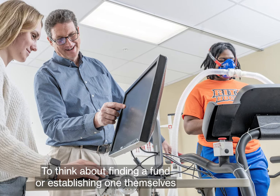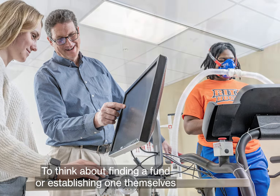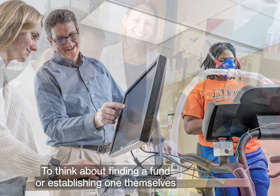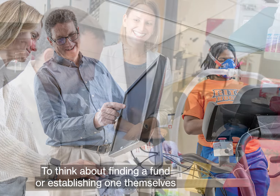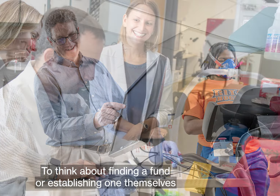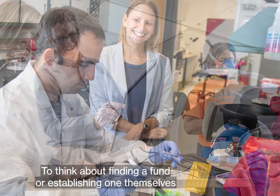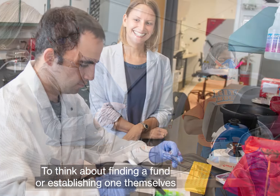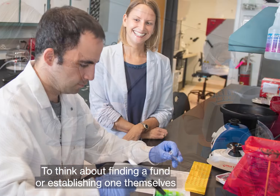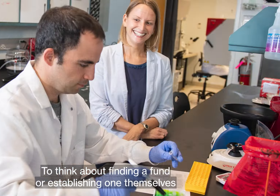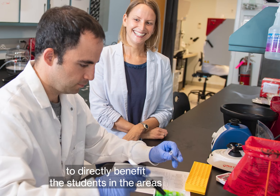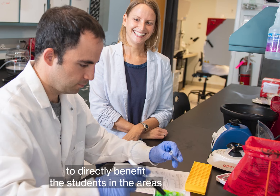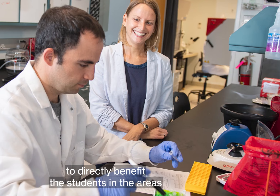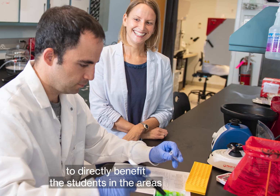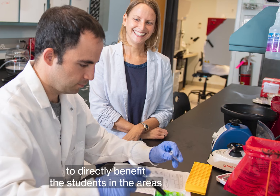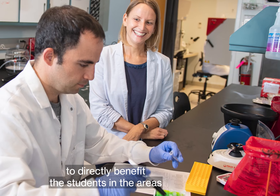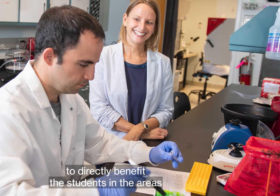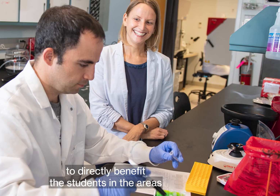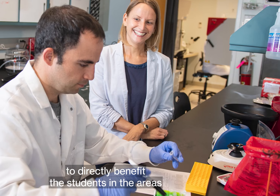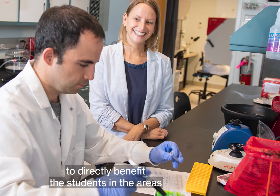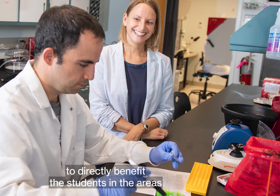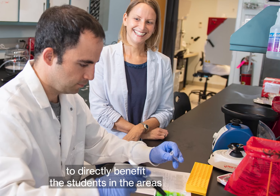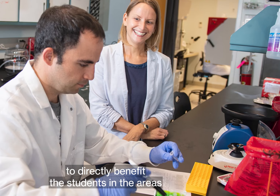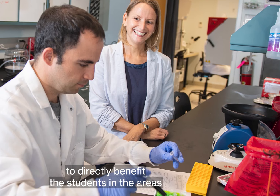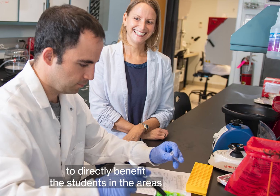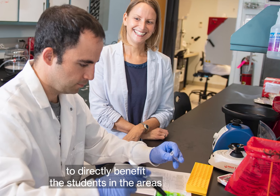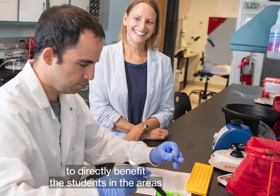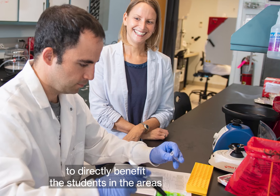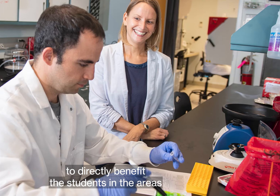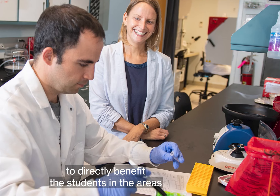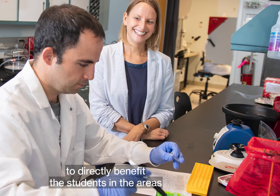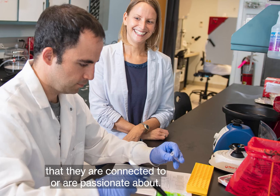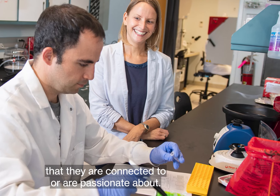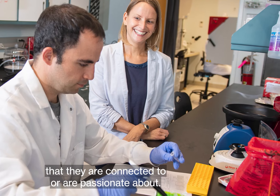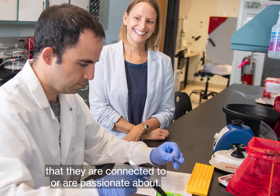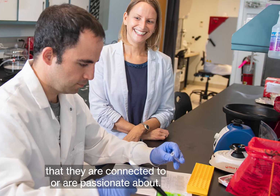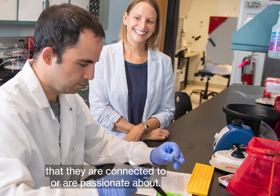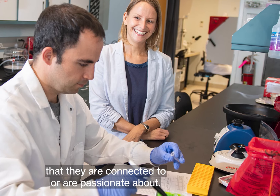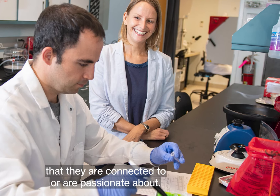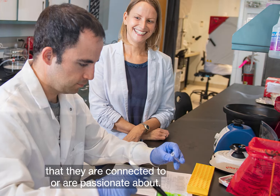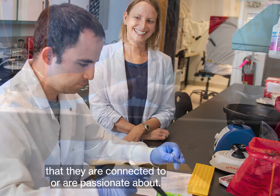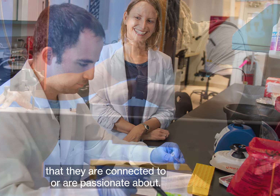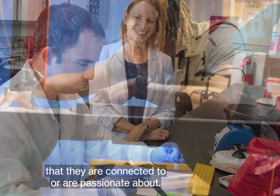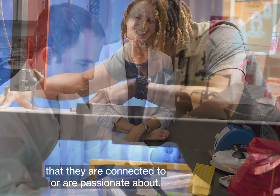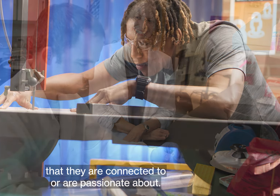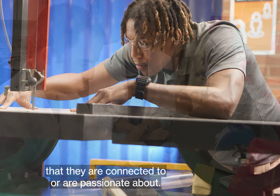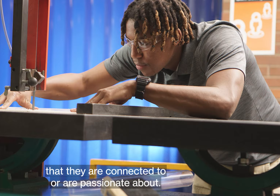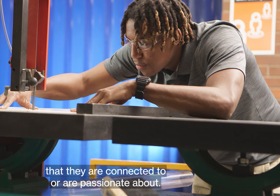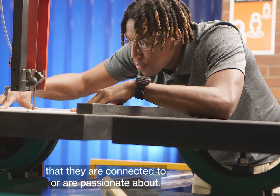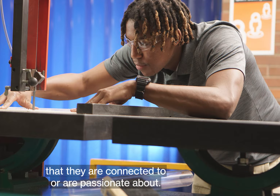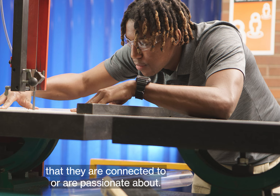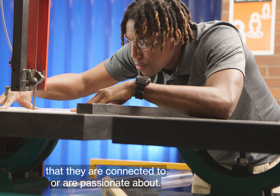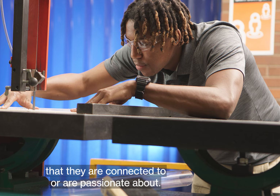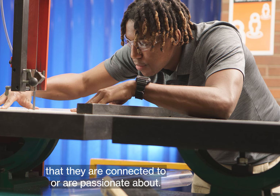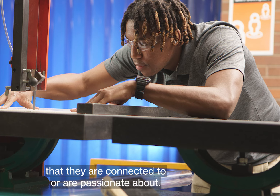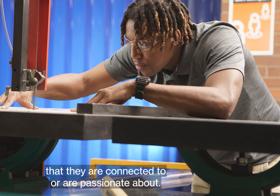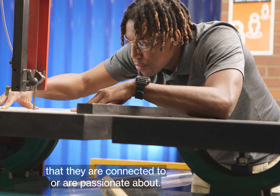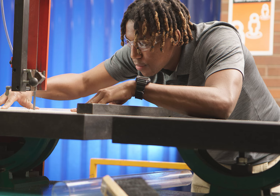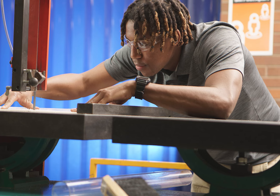one themselves to directly benefit the students in the areas that they are connected to or are passionate about. It's